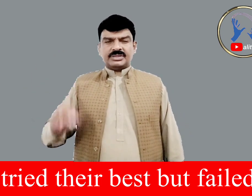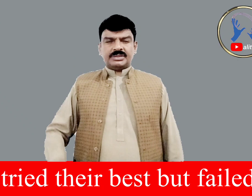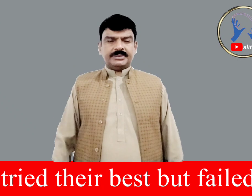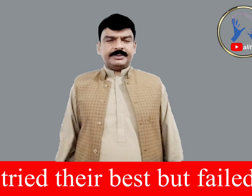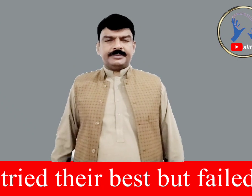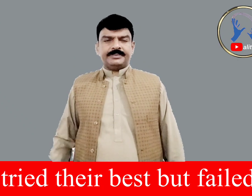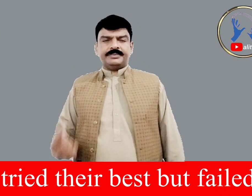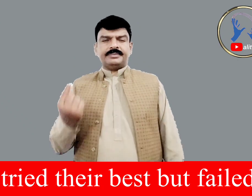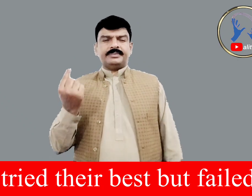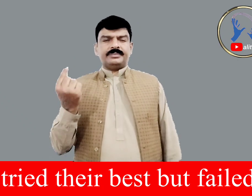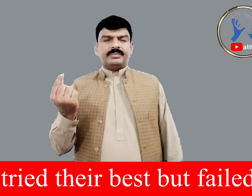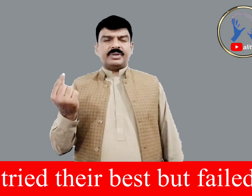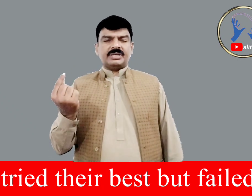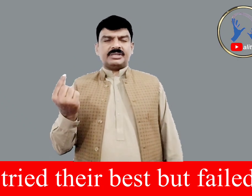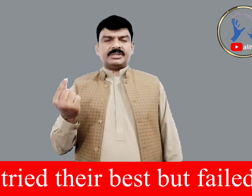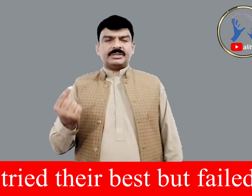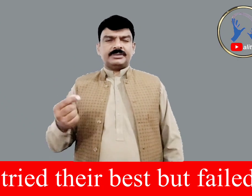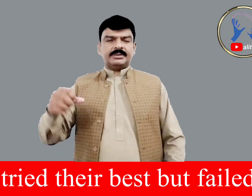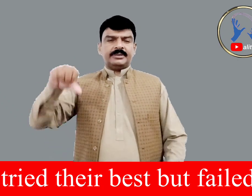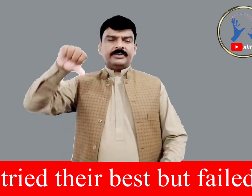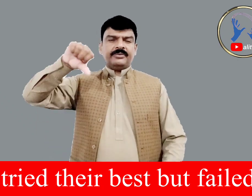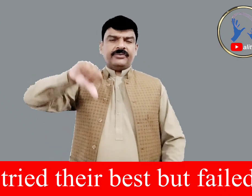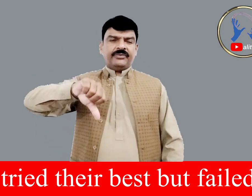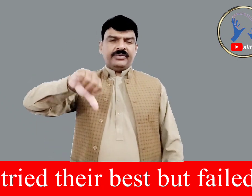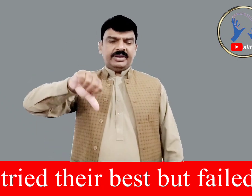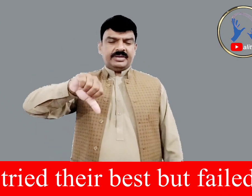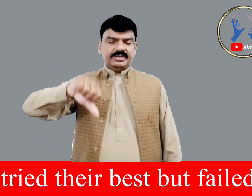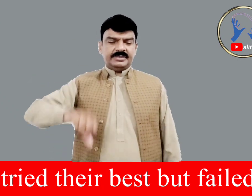best but failed.